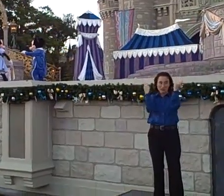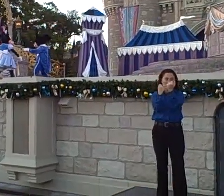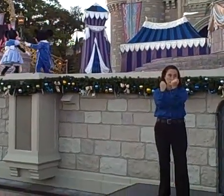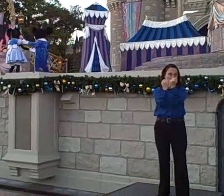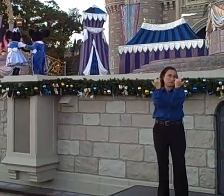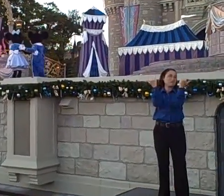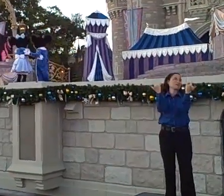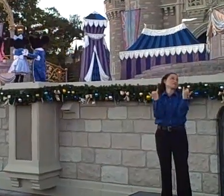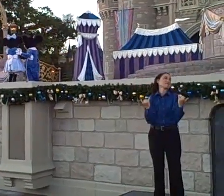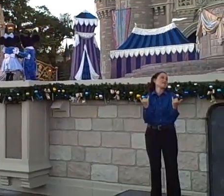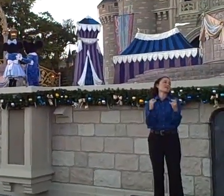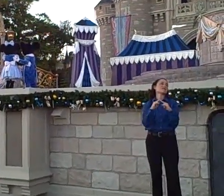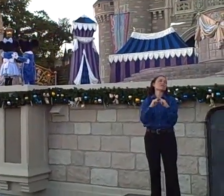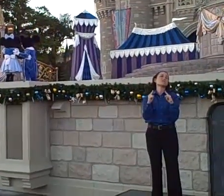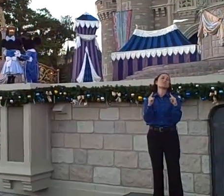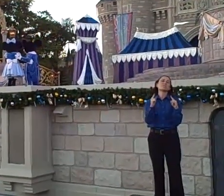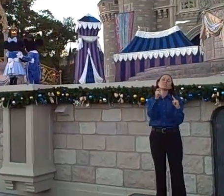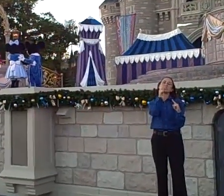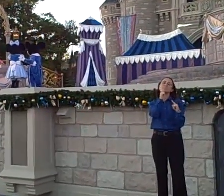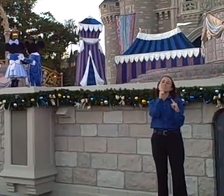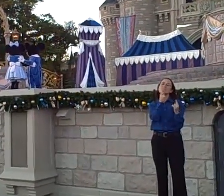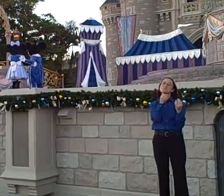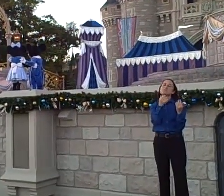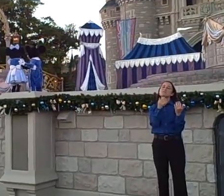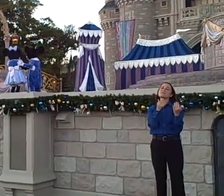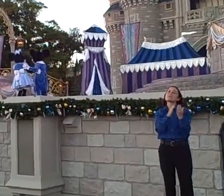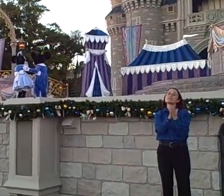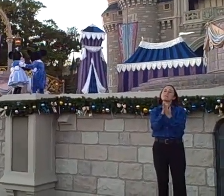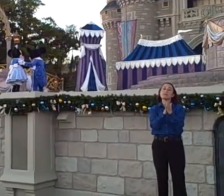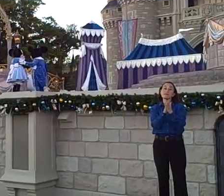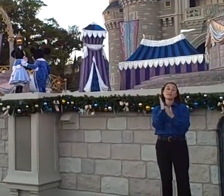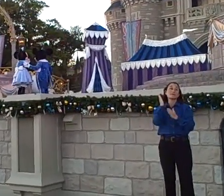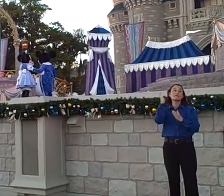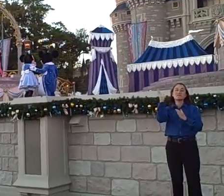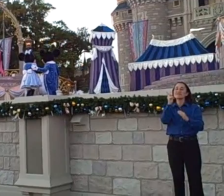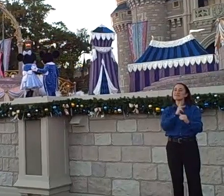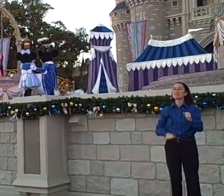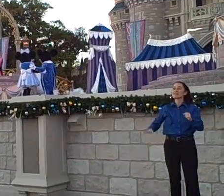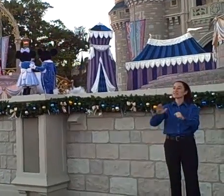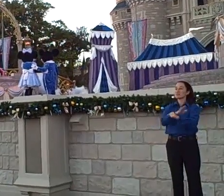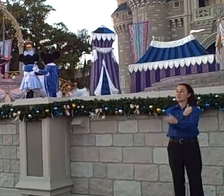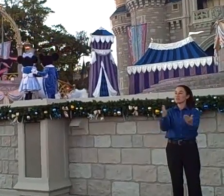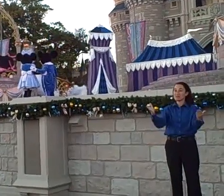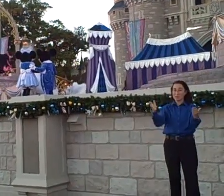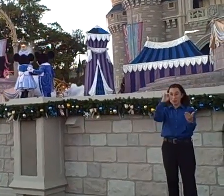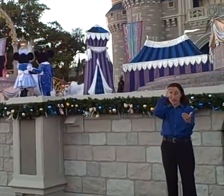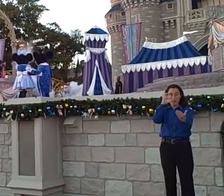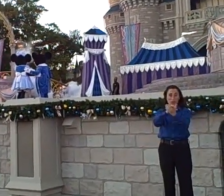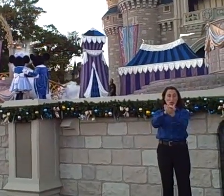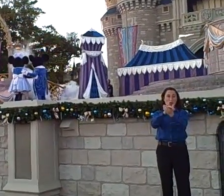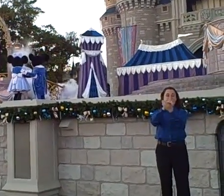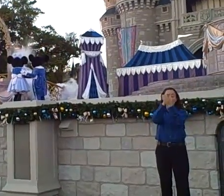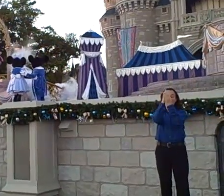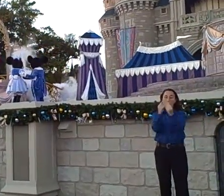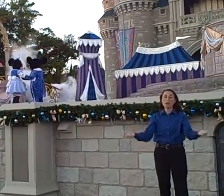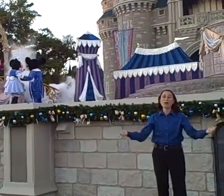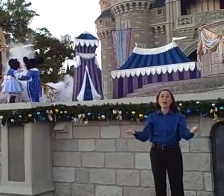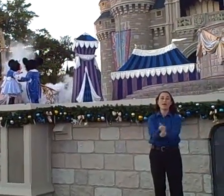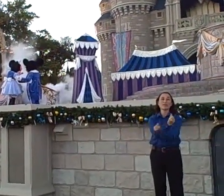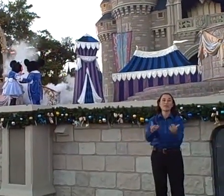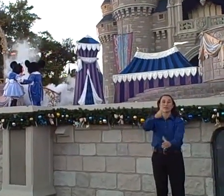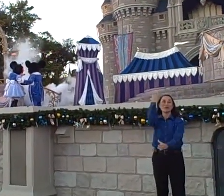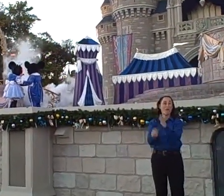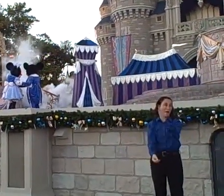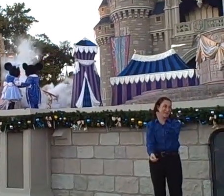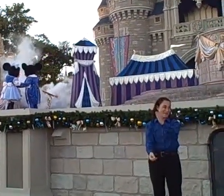the power of dreams on your side this time, but just you wait. One day the kingdom will stop believing, then all will